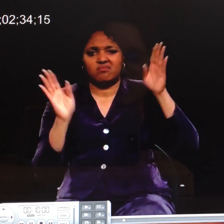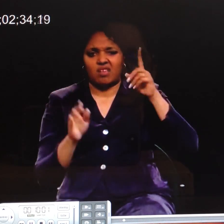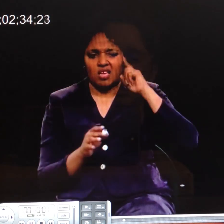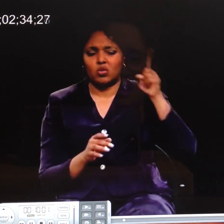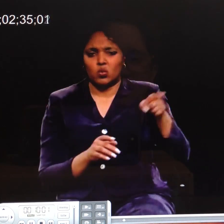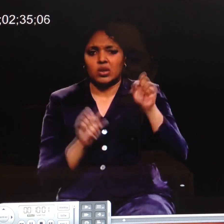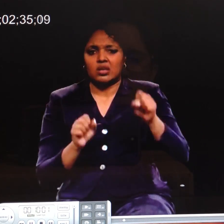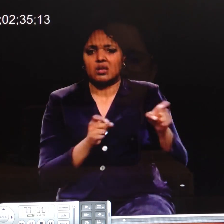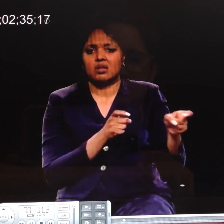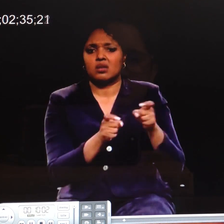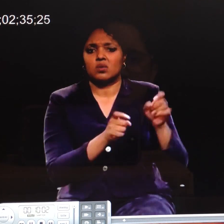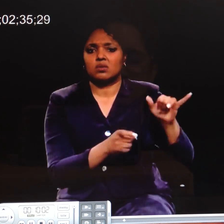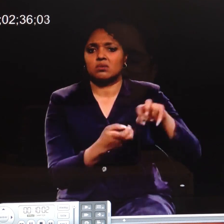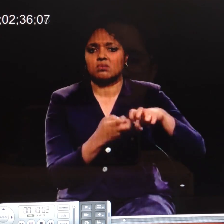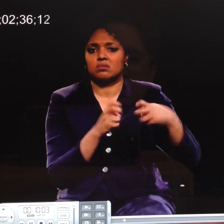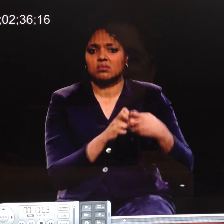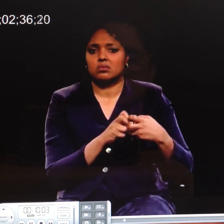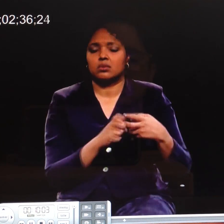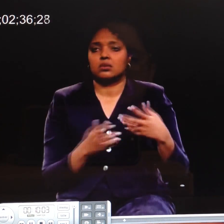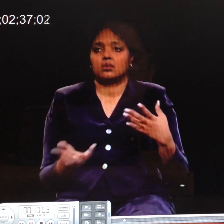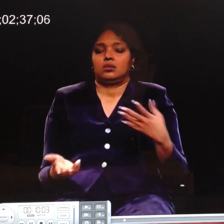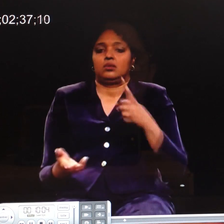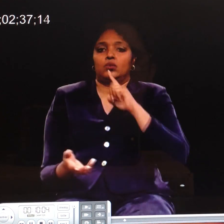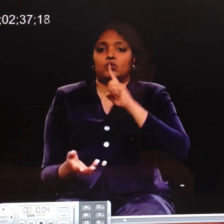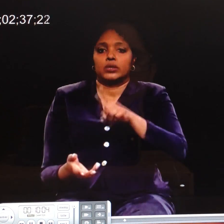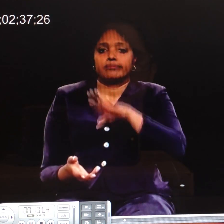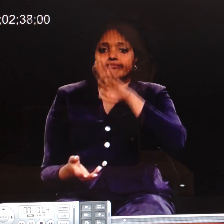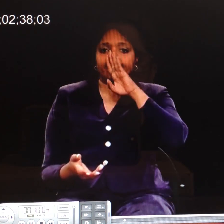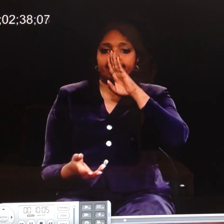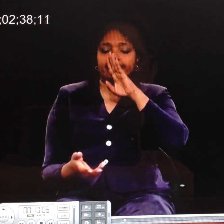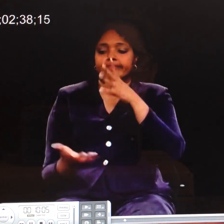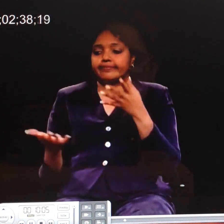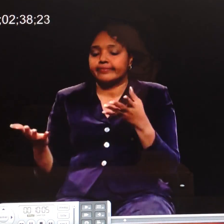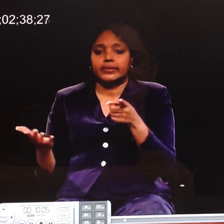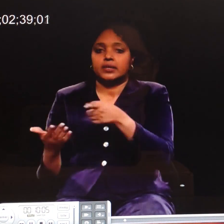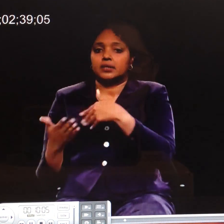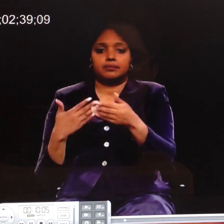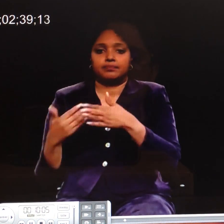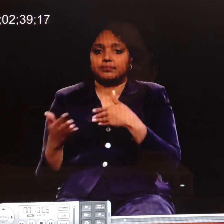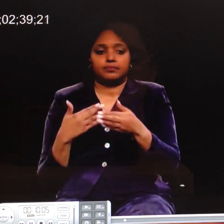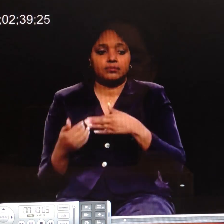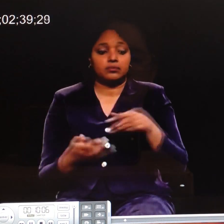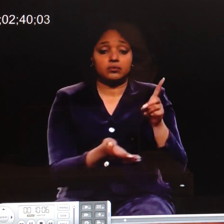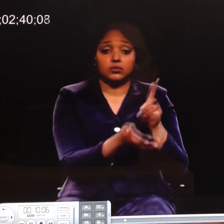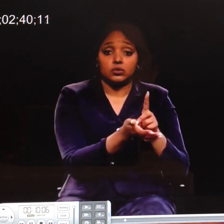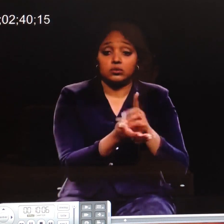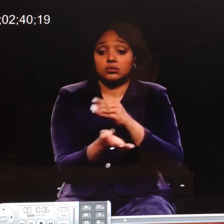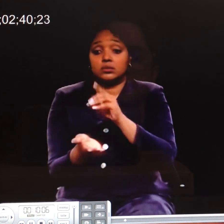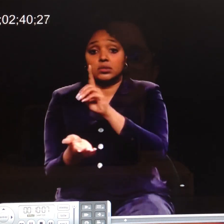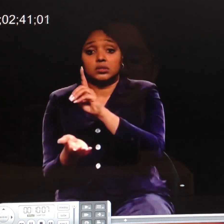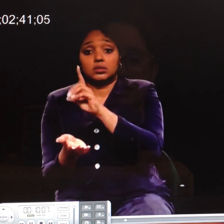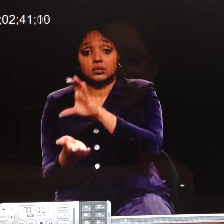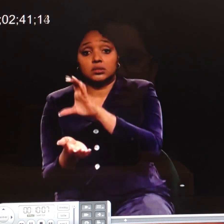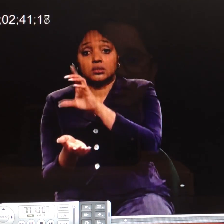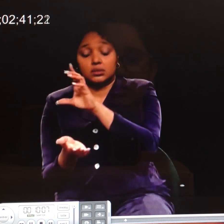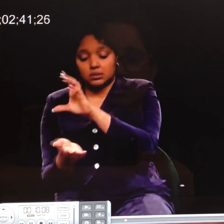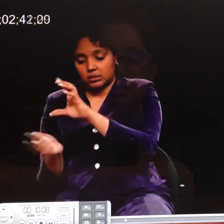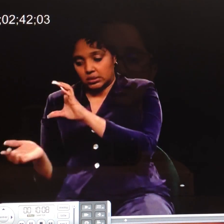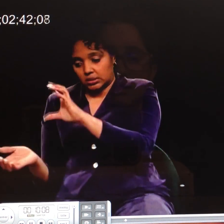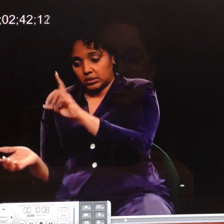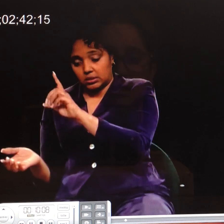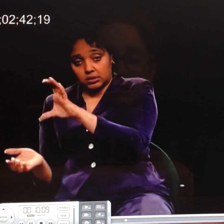federal government said, no, not really. You guys can definitely control that yourself. There's no need for that. So they